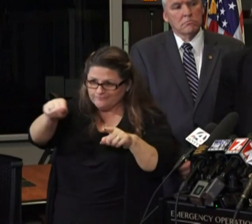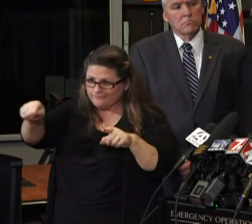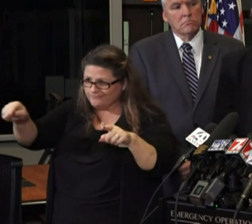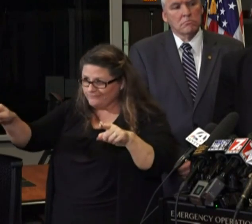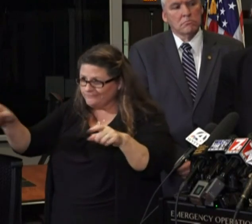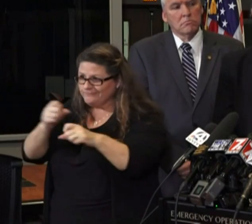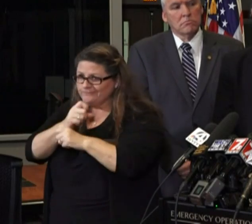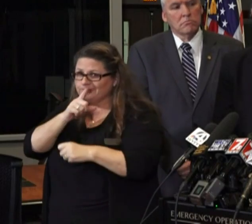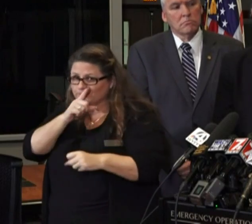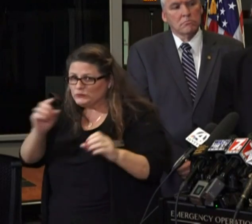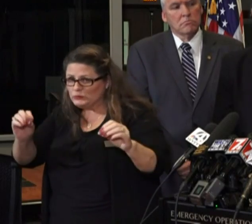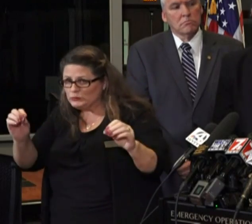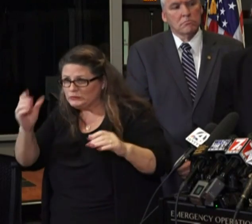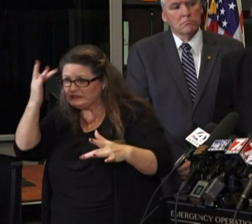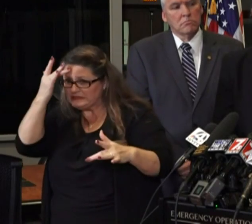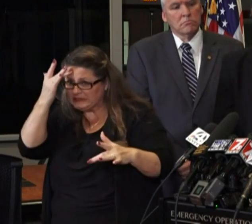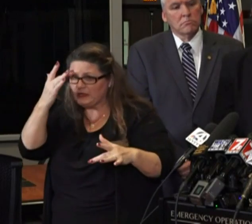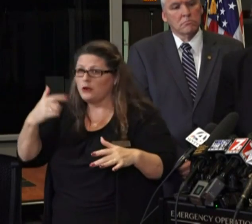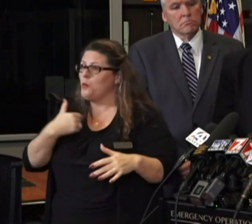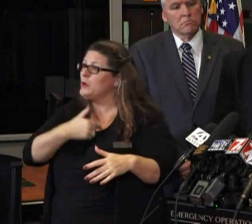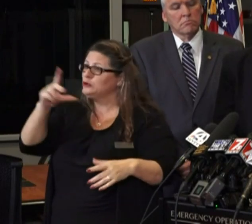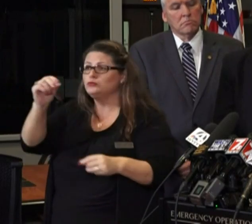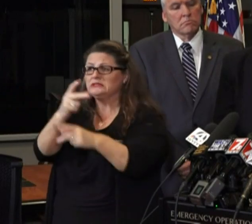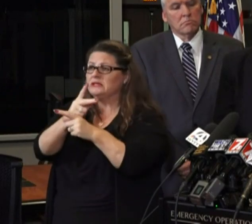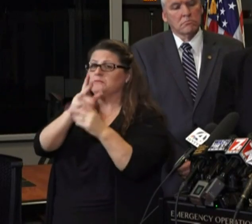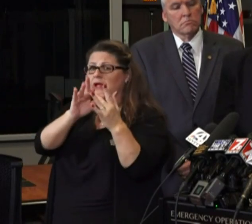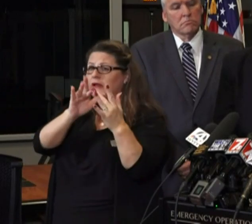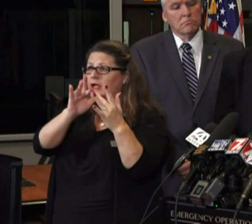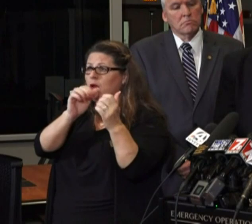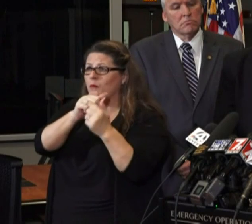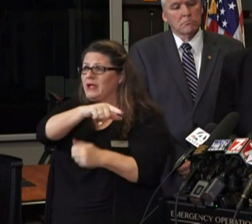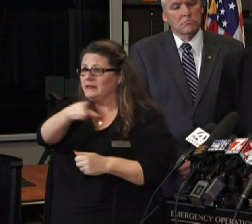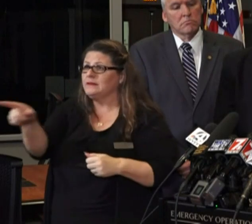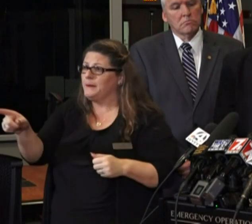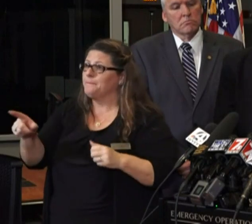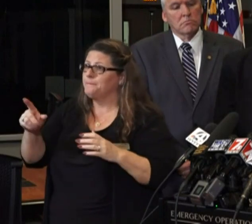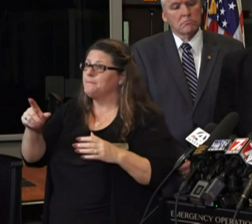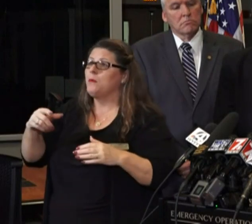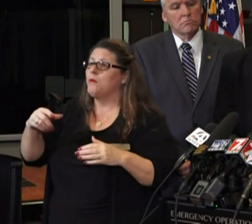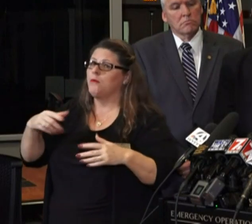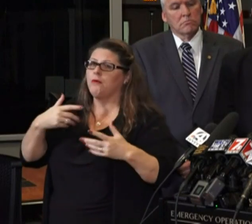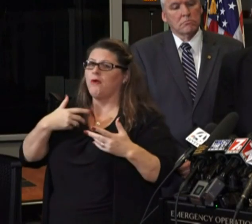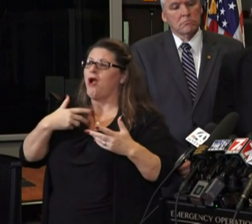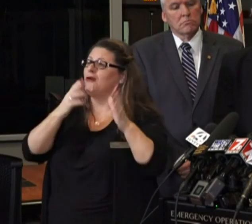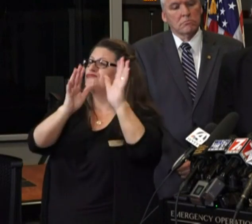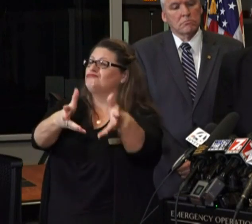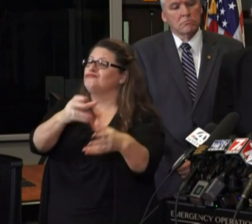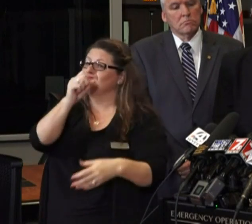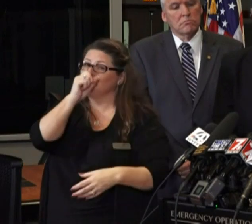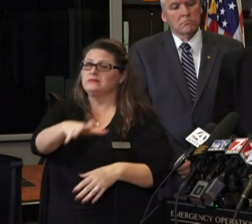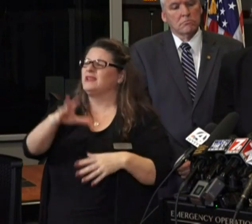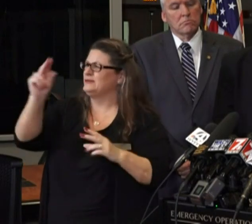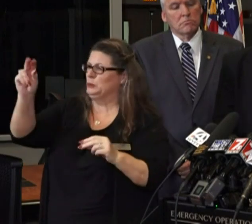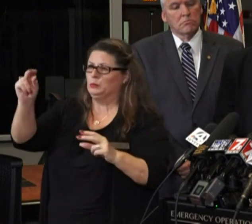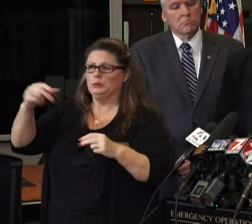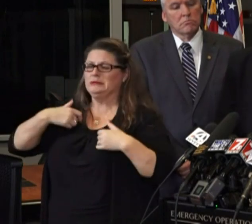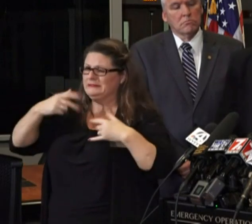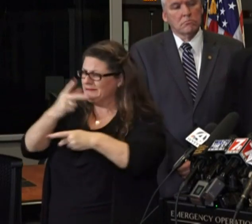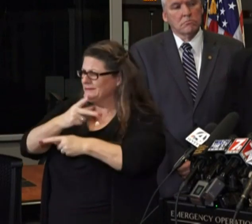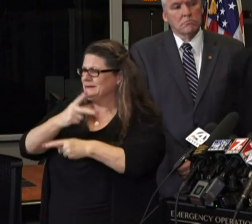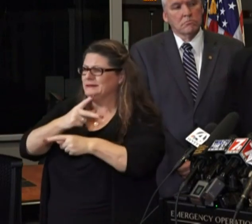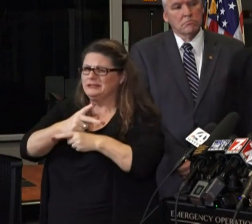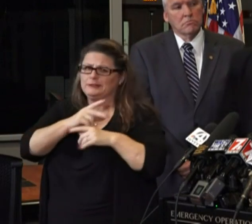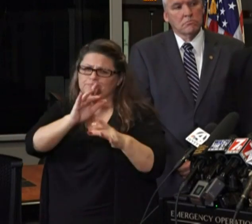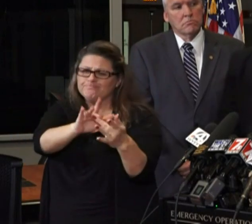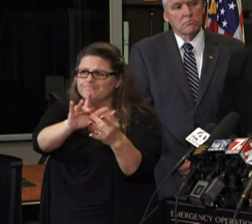signs of illness in all of those contacts. So there is an investigation that's done all the time, contact investigations